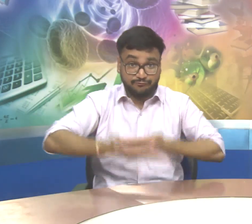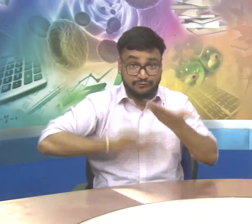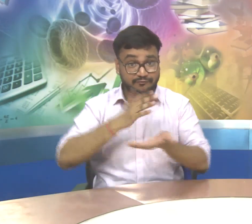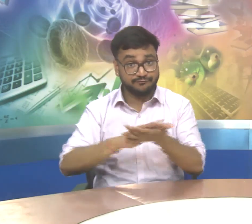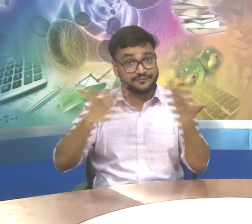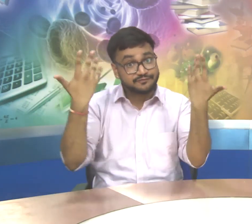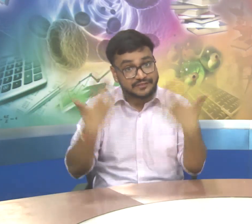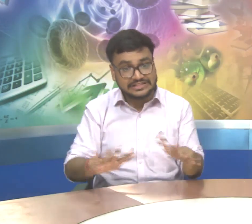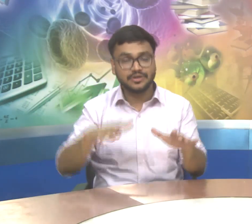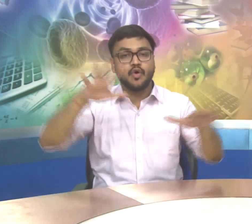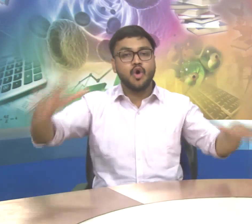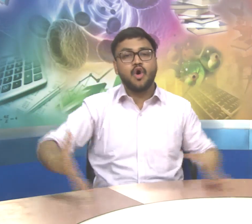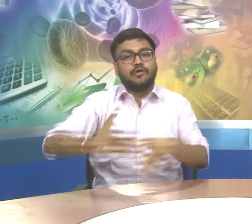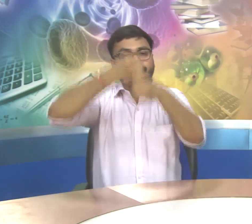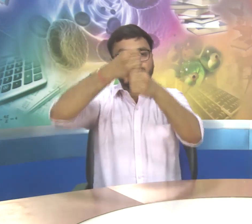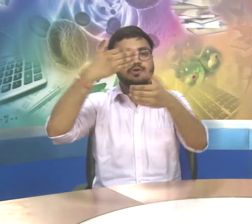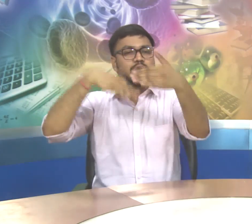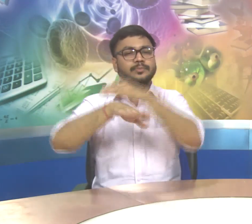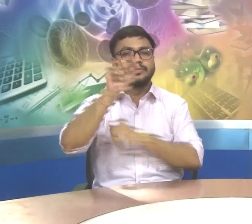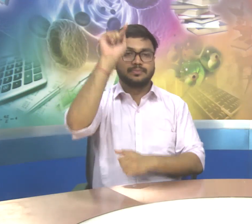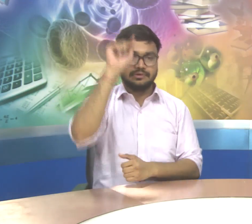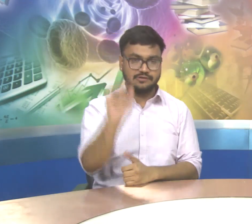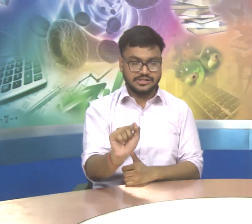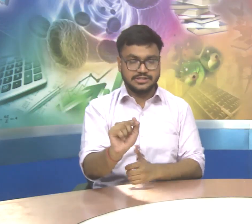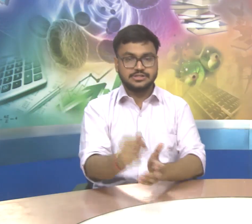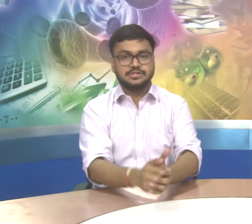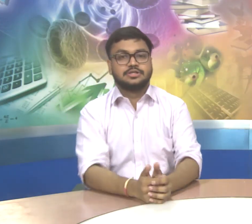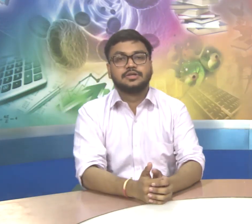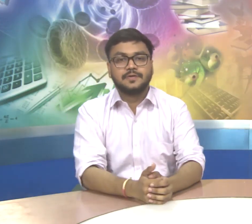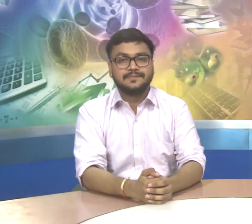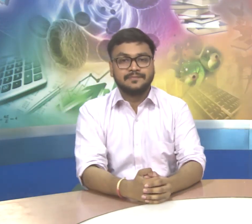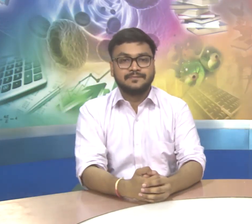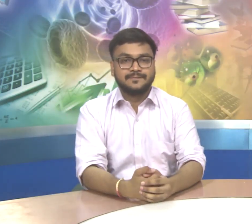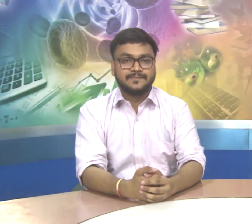Now let's look at what we have learned until now.